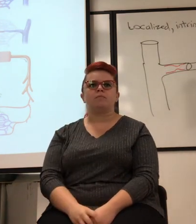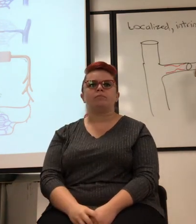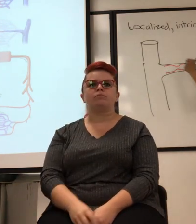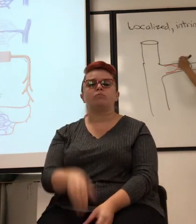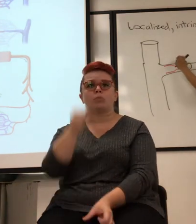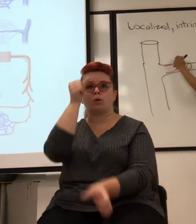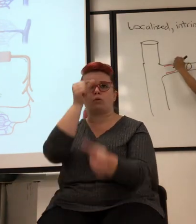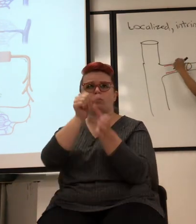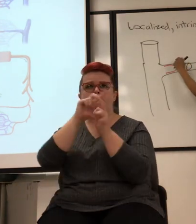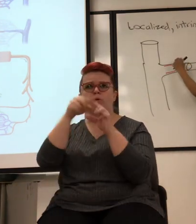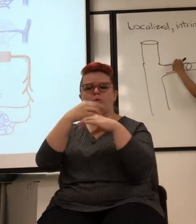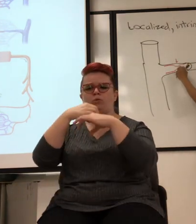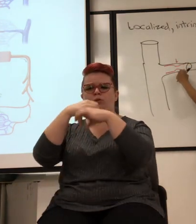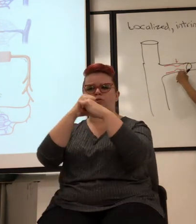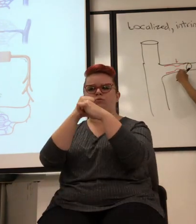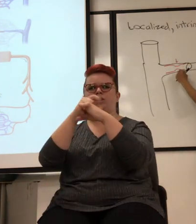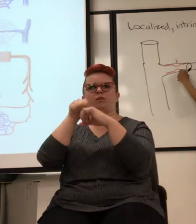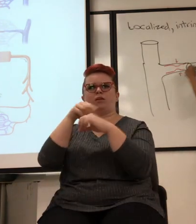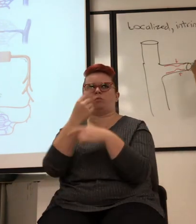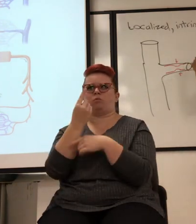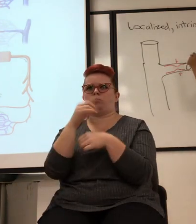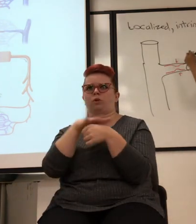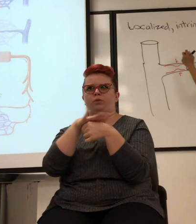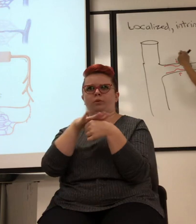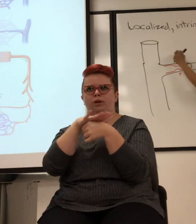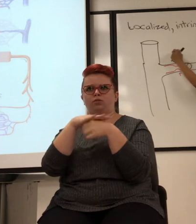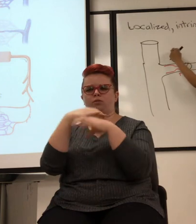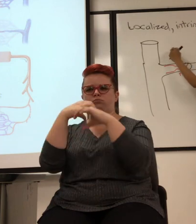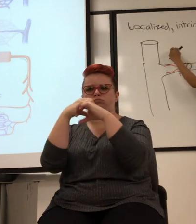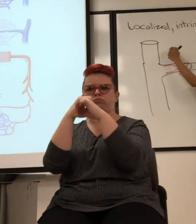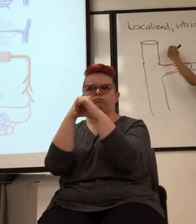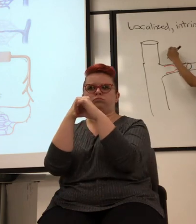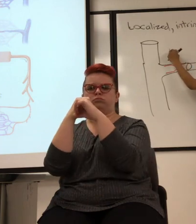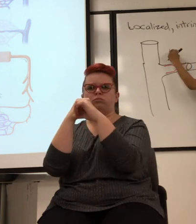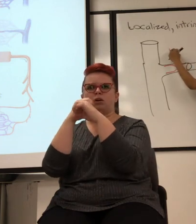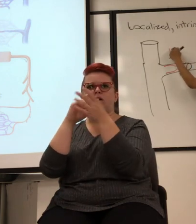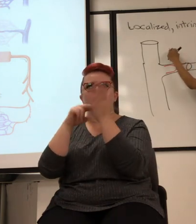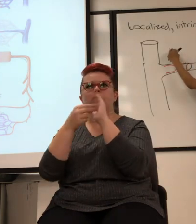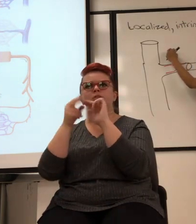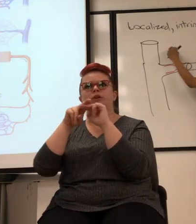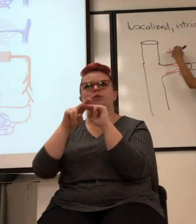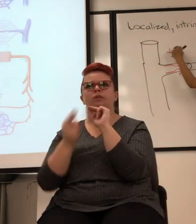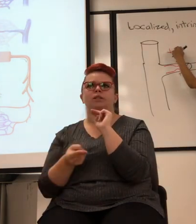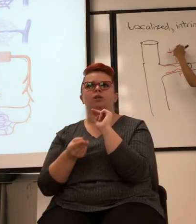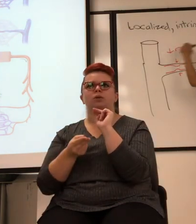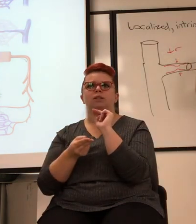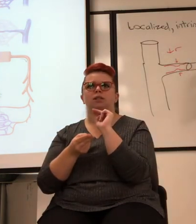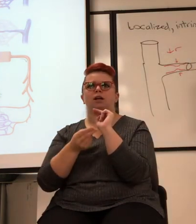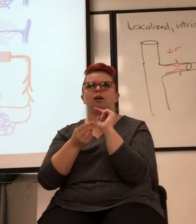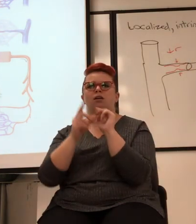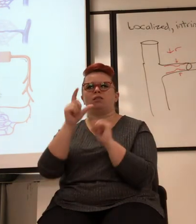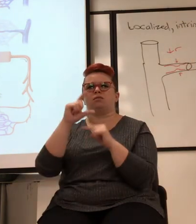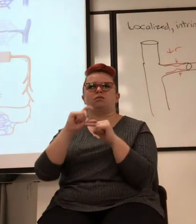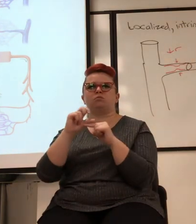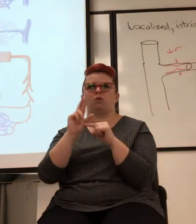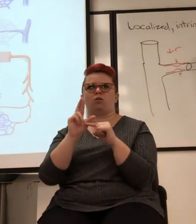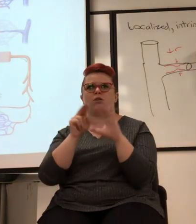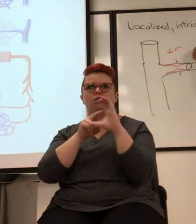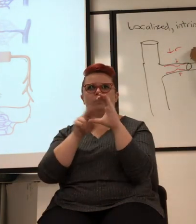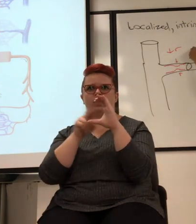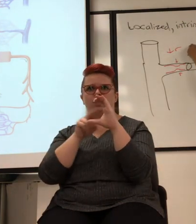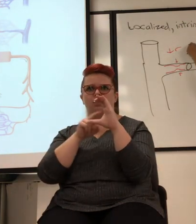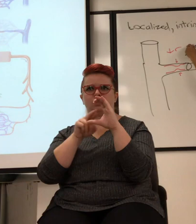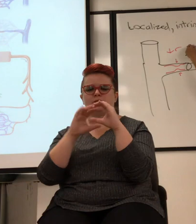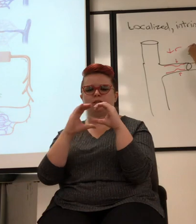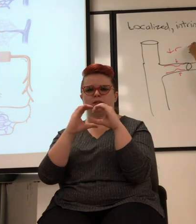Remember, when you vasoconstrict at that one location, you're decreasing little r, the radius,